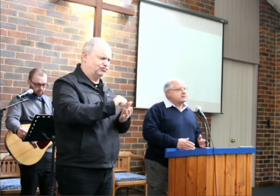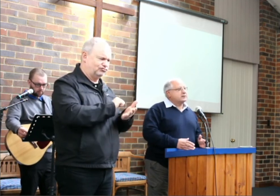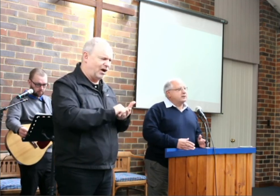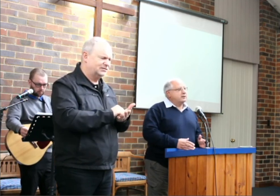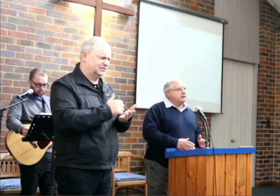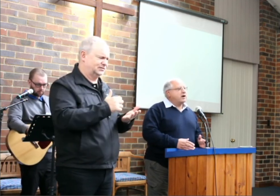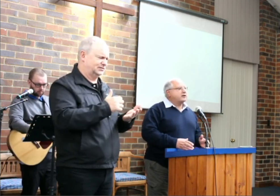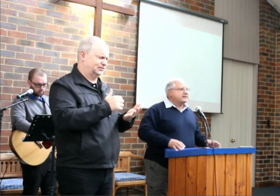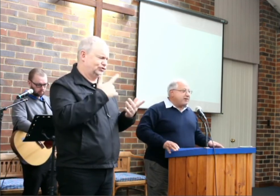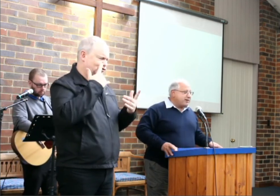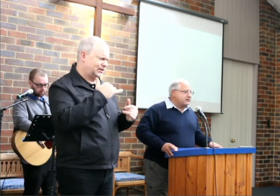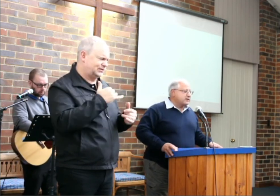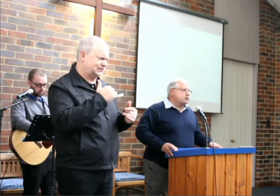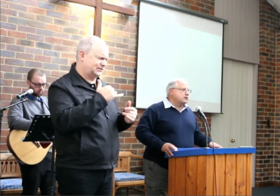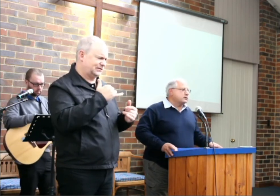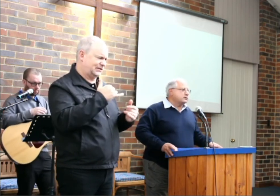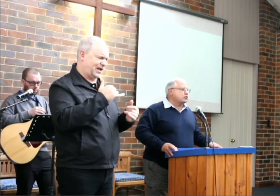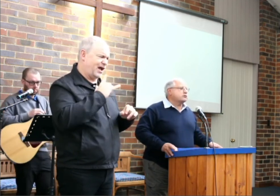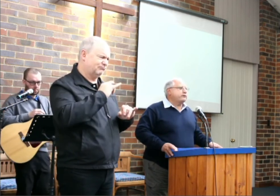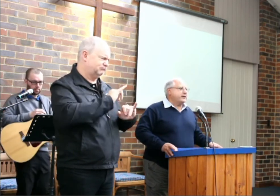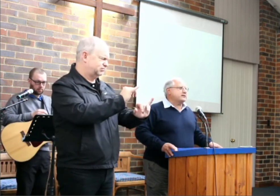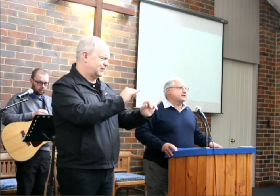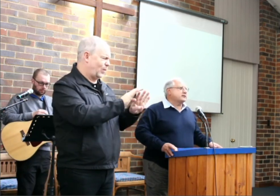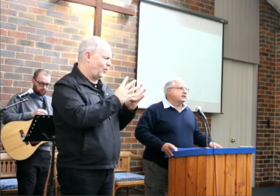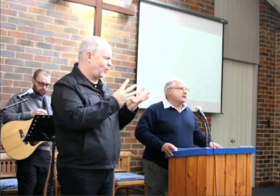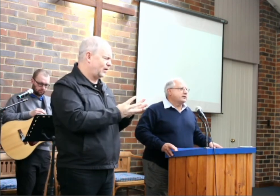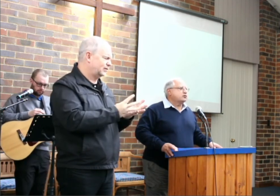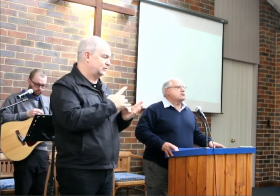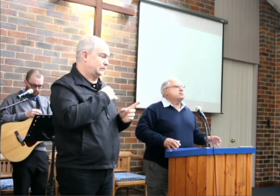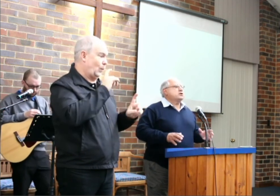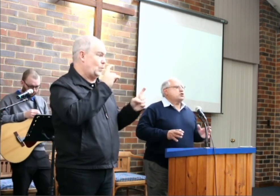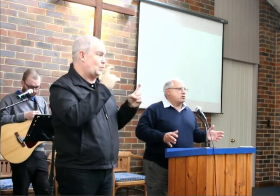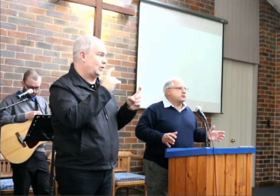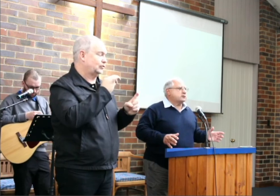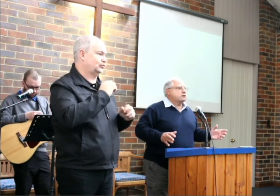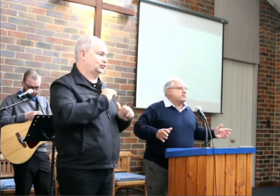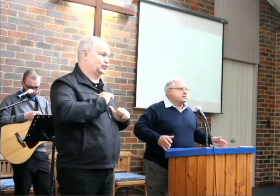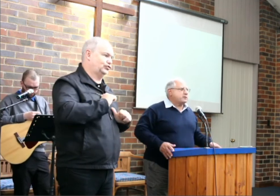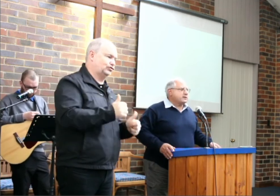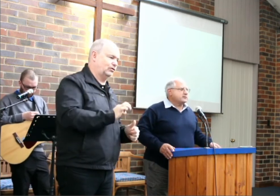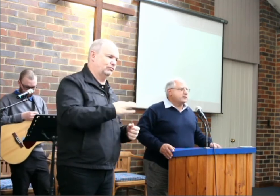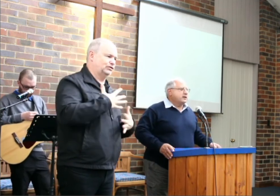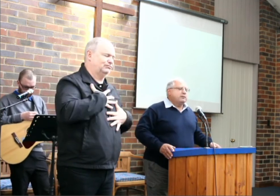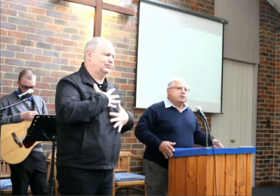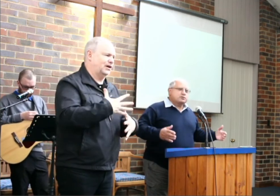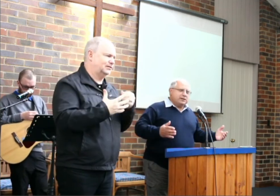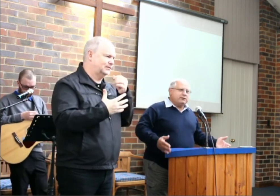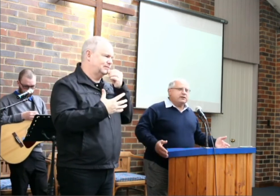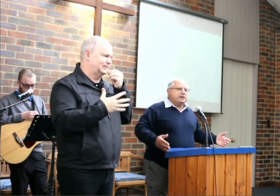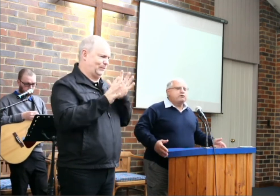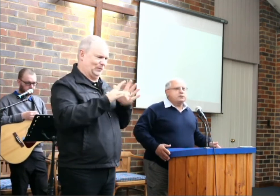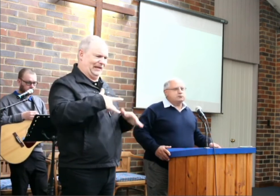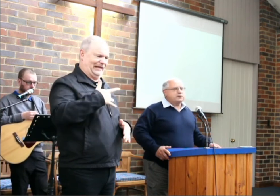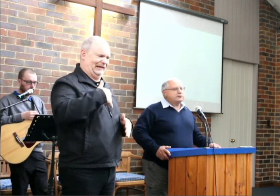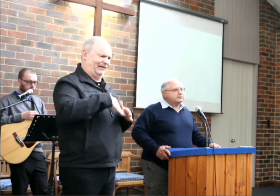justice are denied in the world, do not fret, do not be shocked, do not be surprised, because we're living